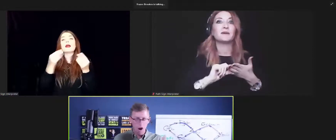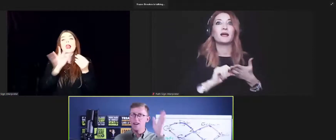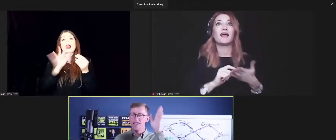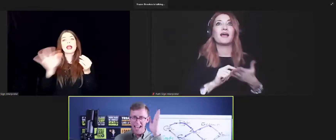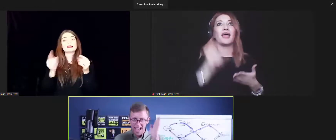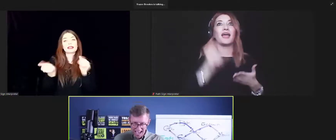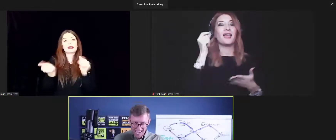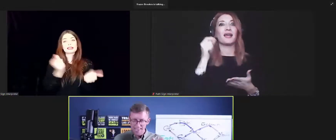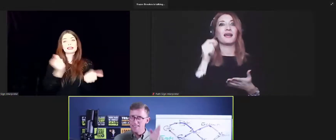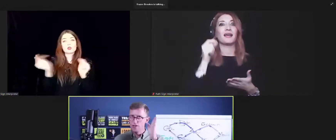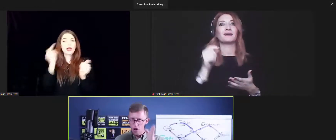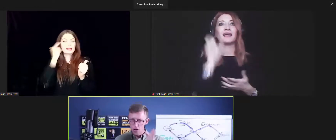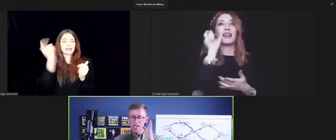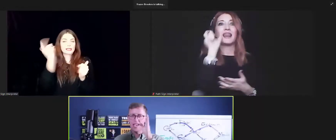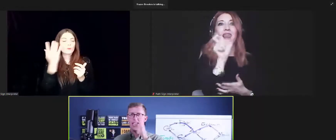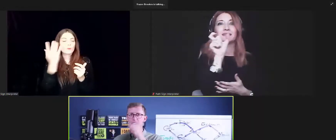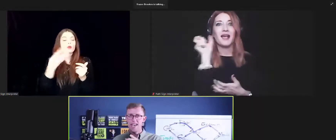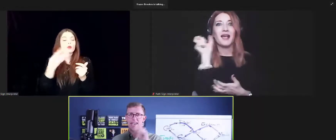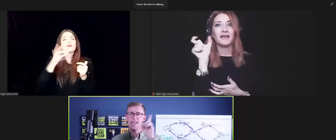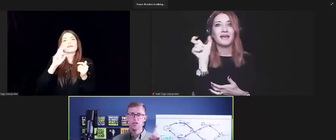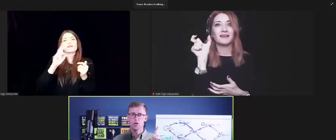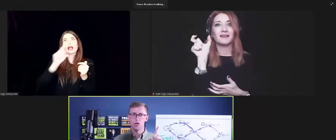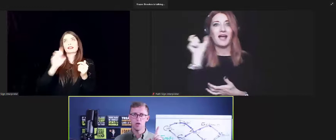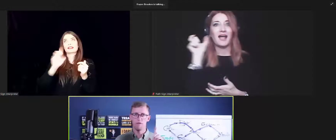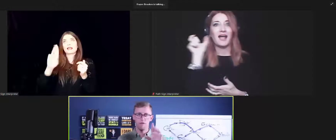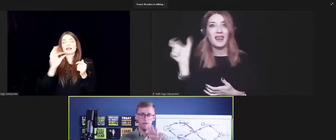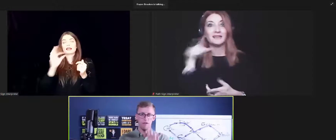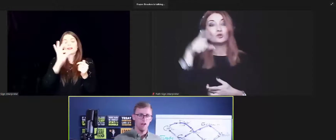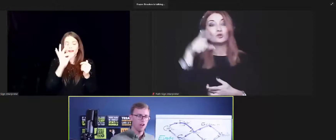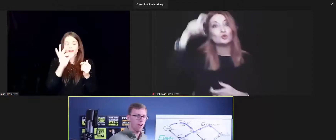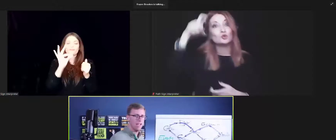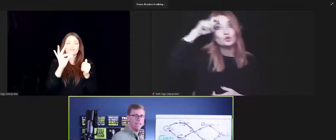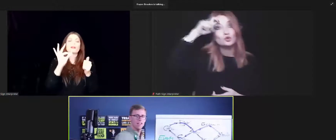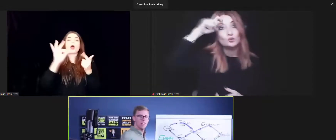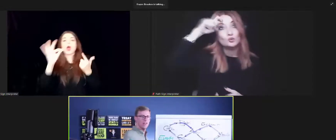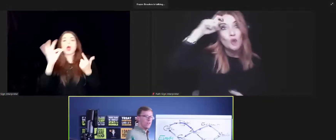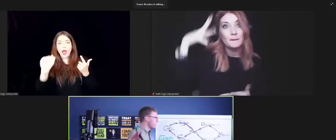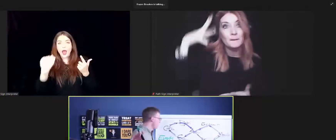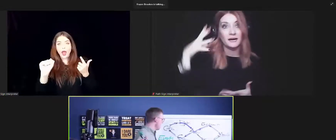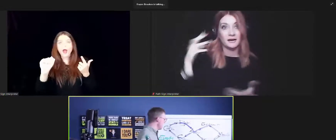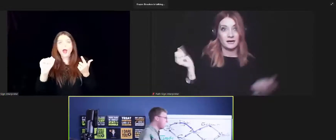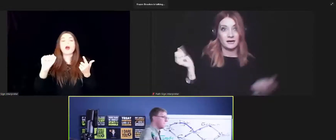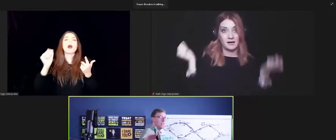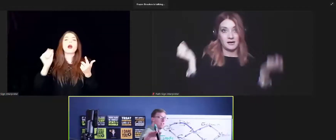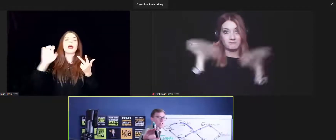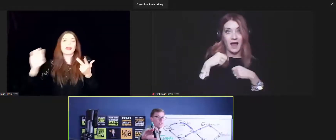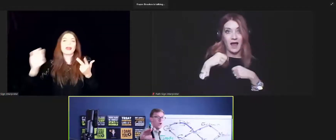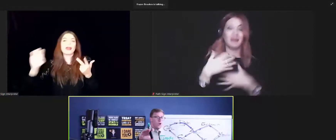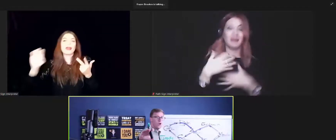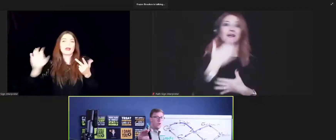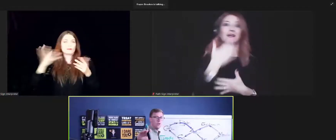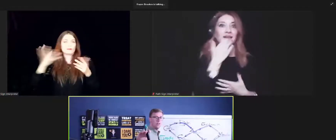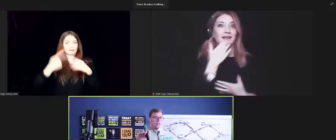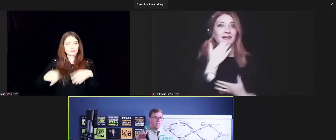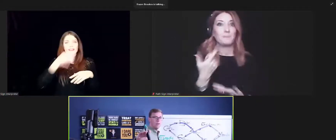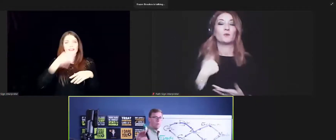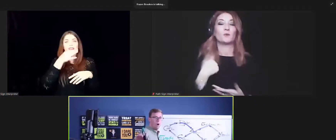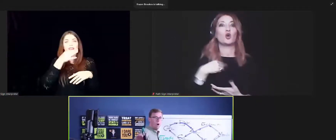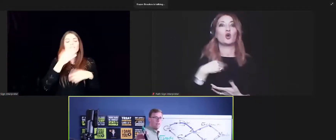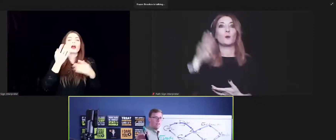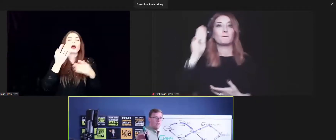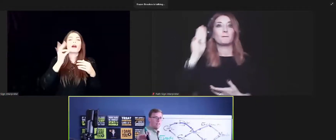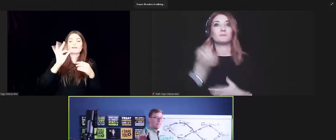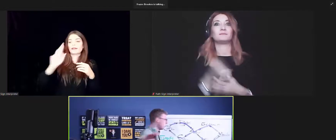R, A, not Z, E, and so on and so forth. You ready? 3, 2,